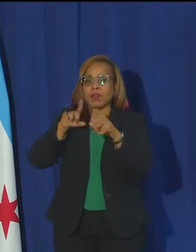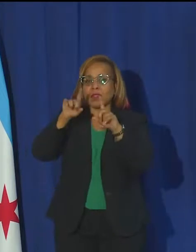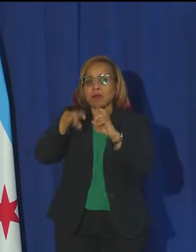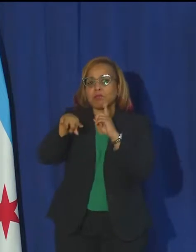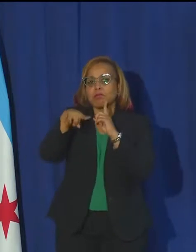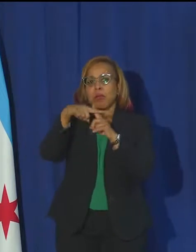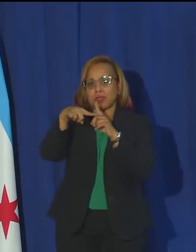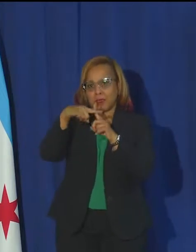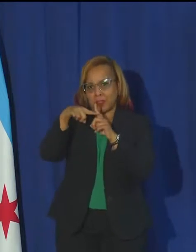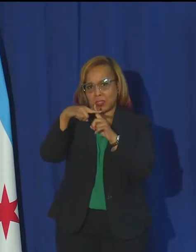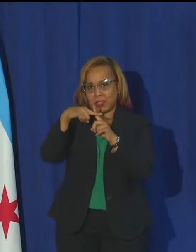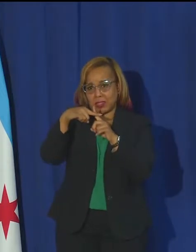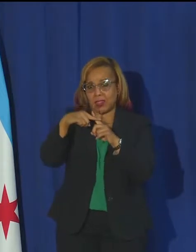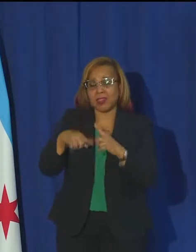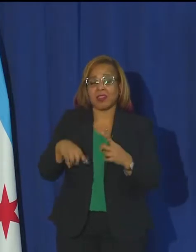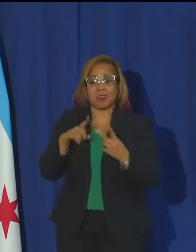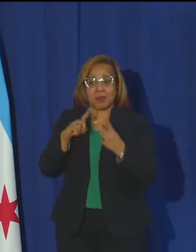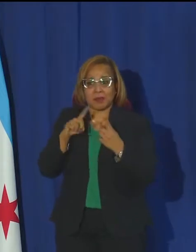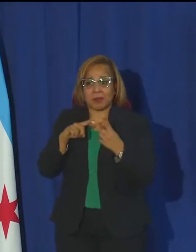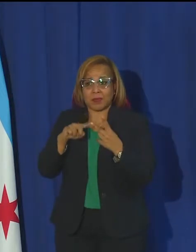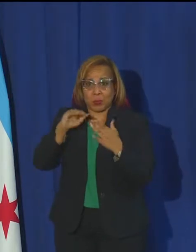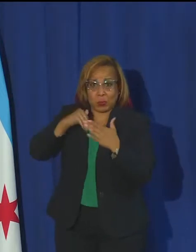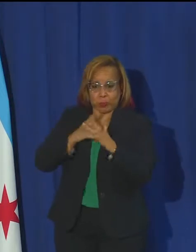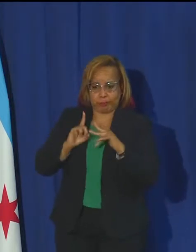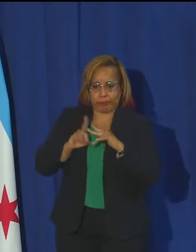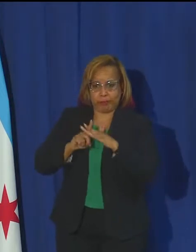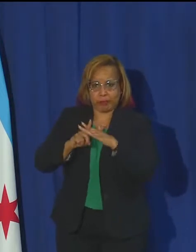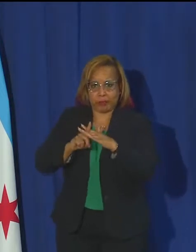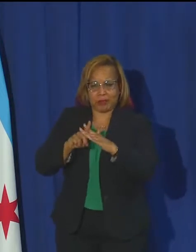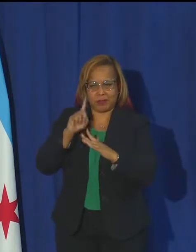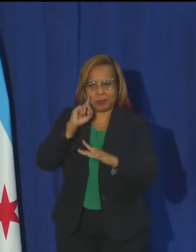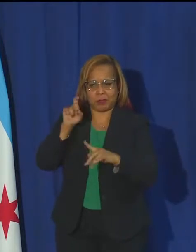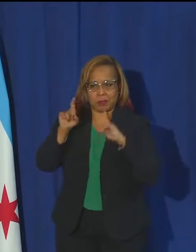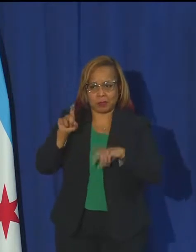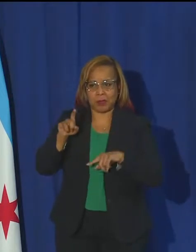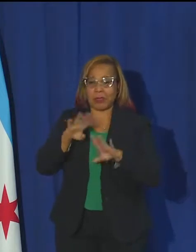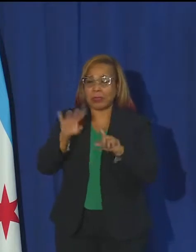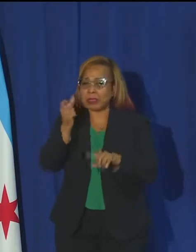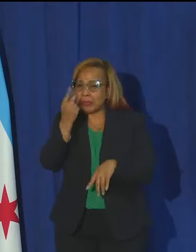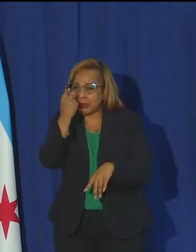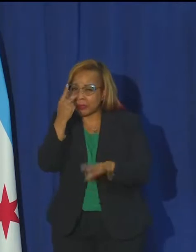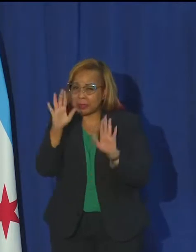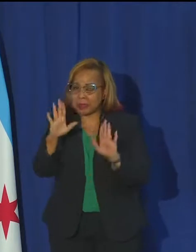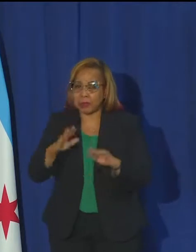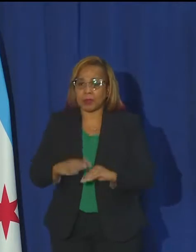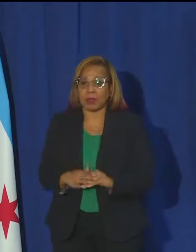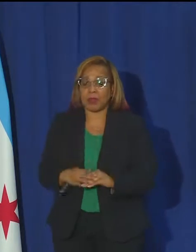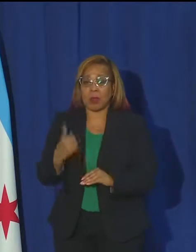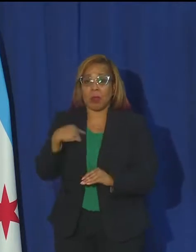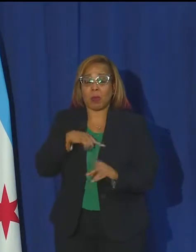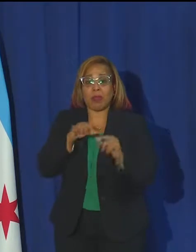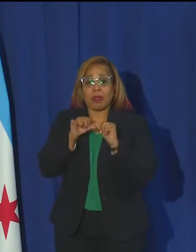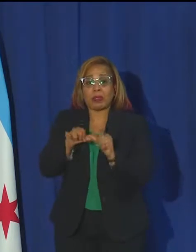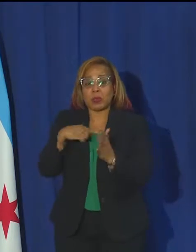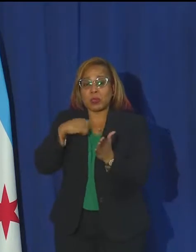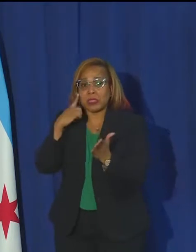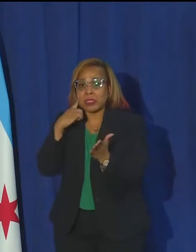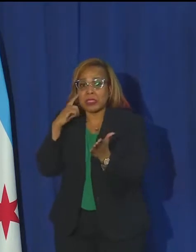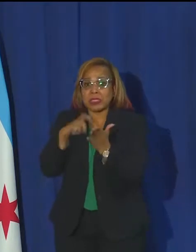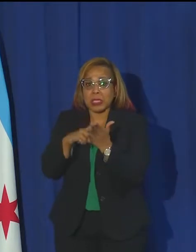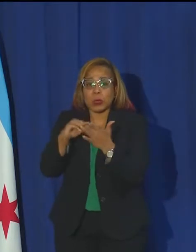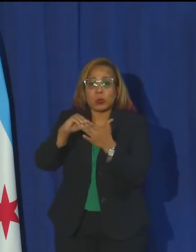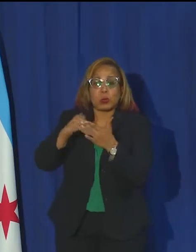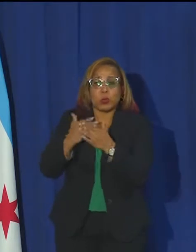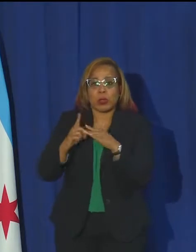test positivity, highest in terms of new cases. But please hear this. We continue to see